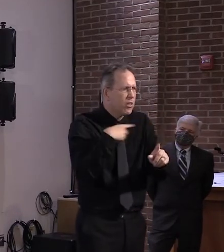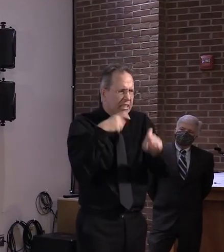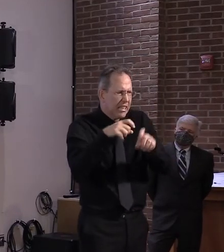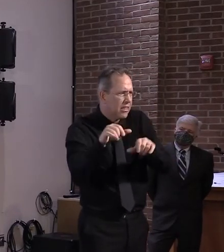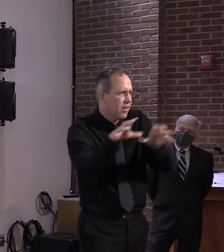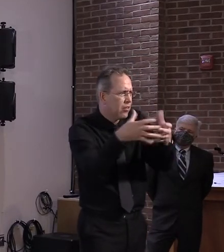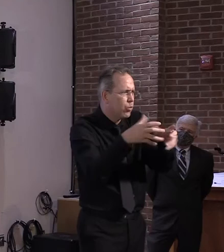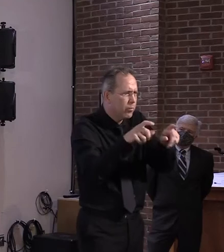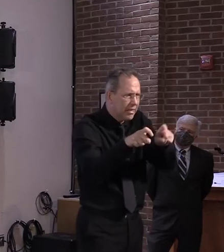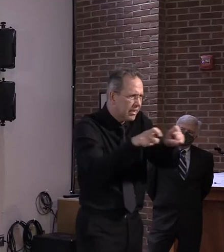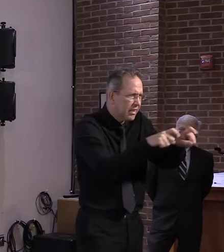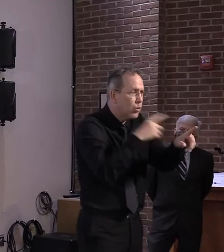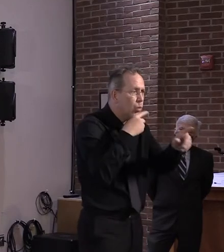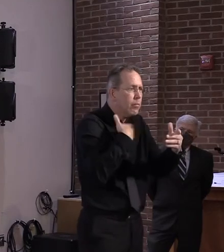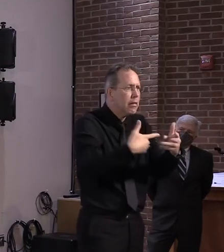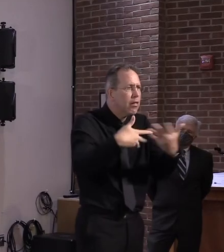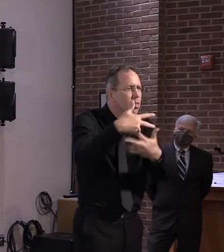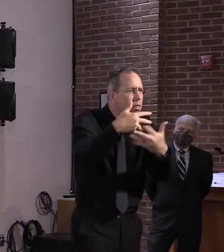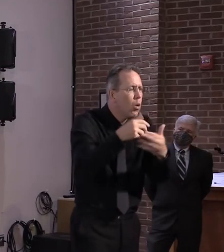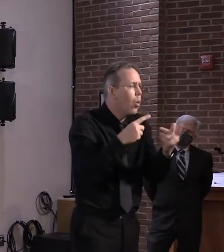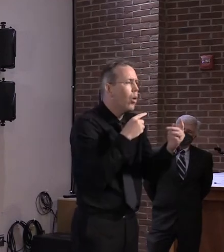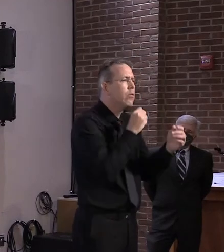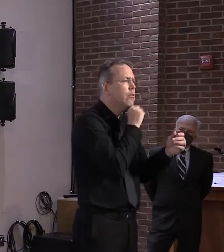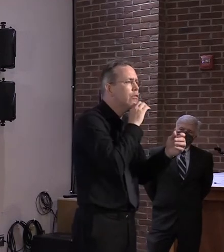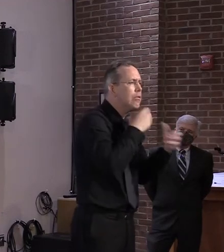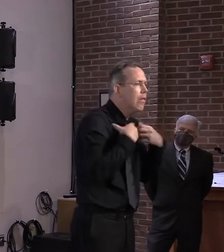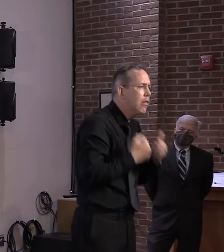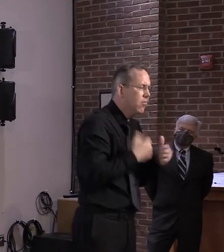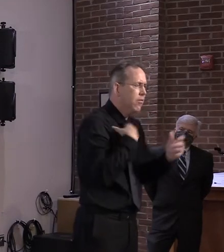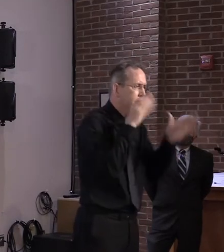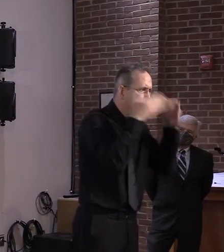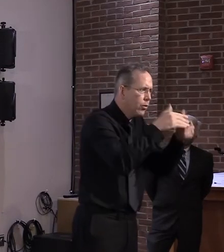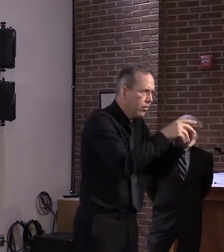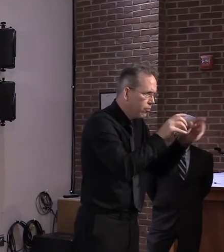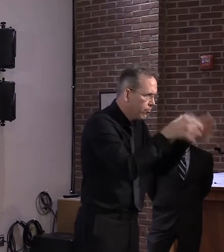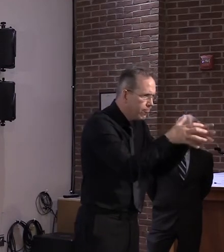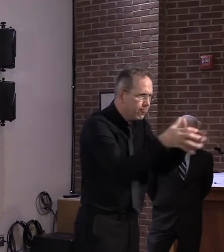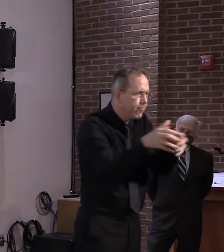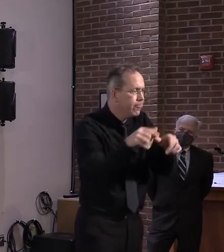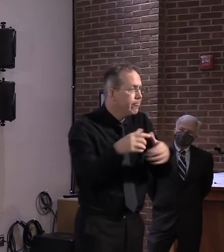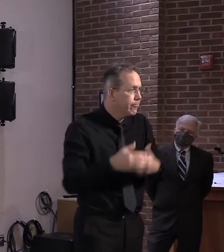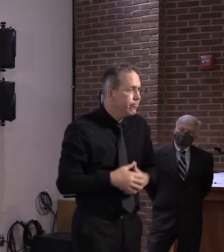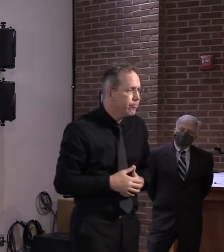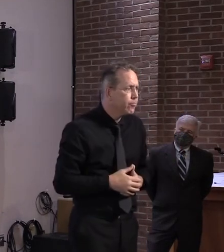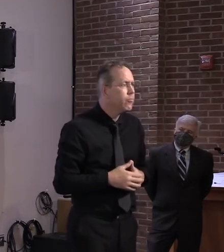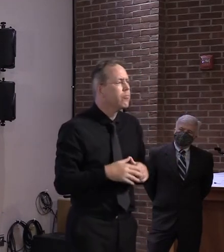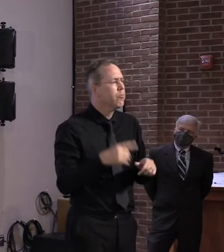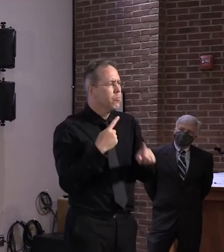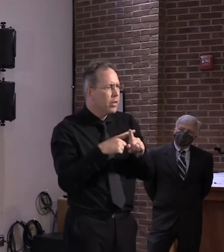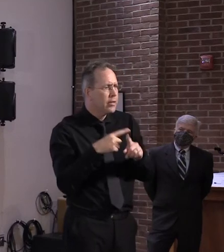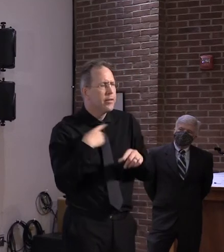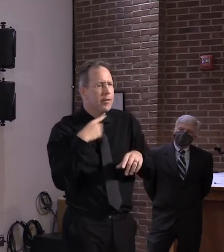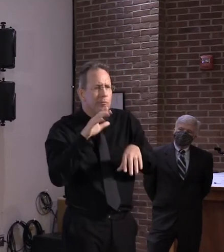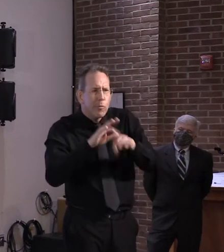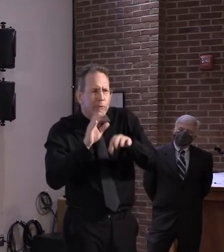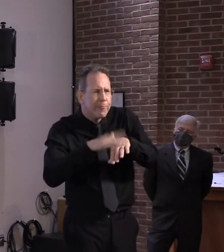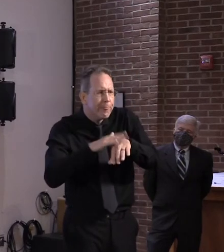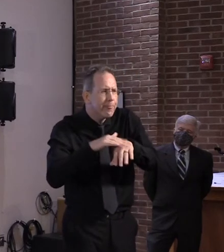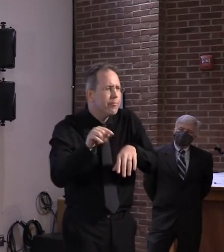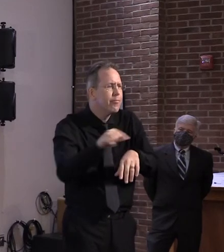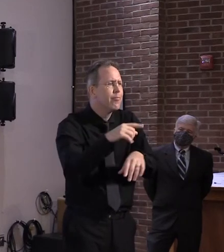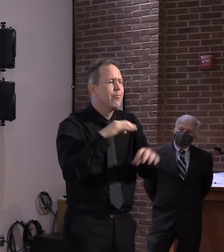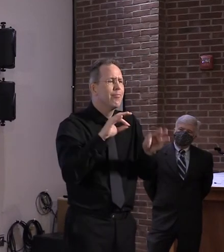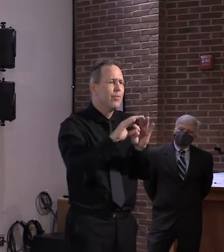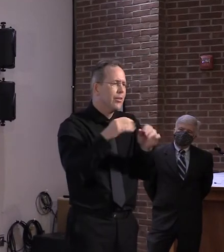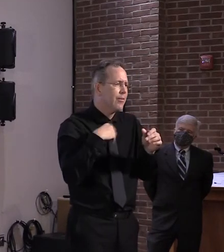at times. And to make sure that Vermonters try to follow the rules that we've discussed